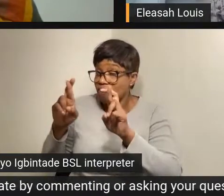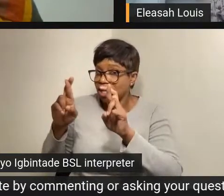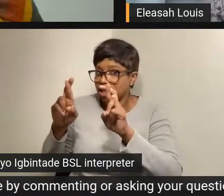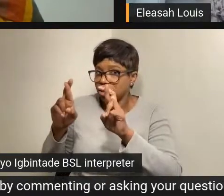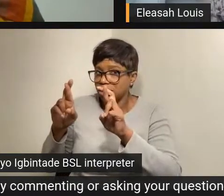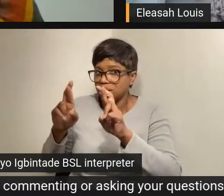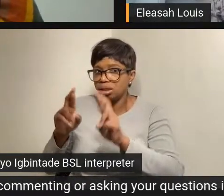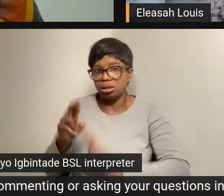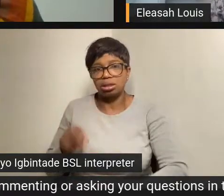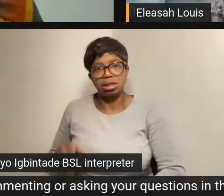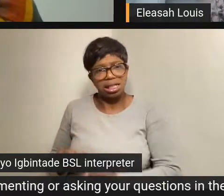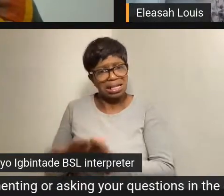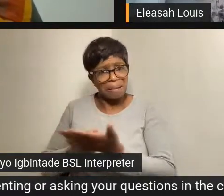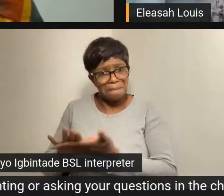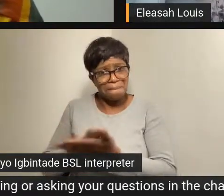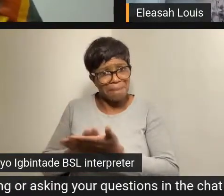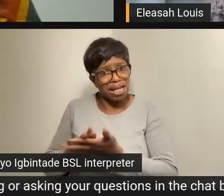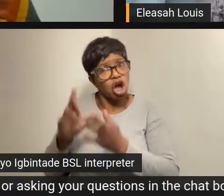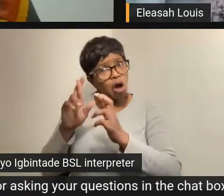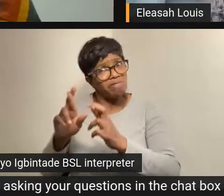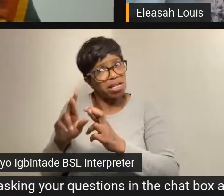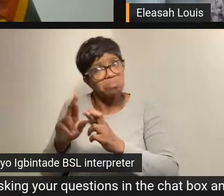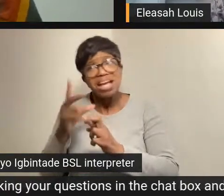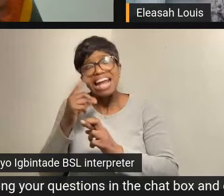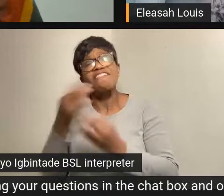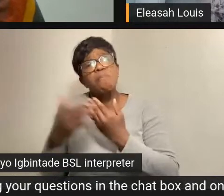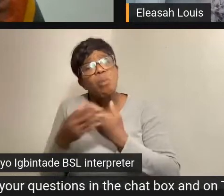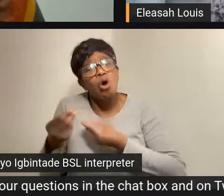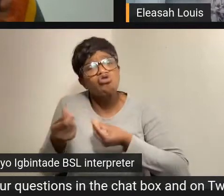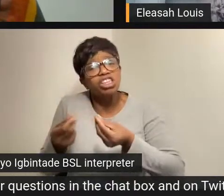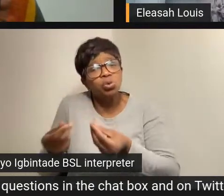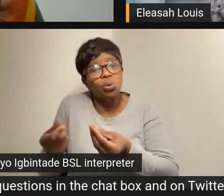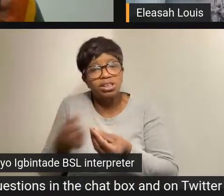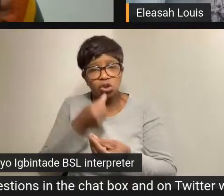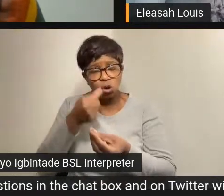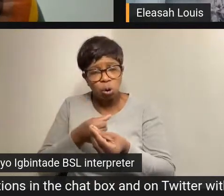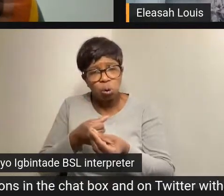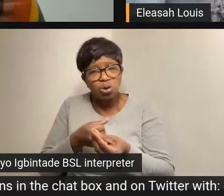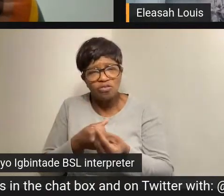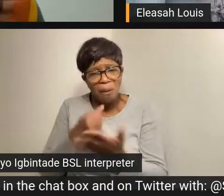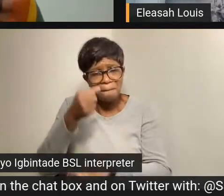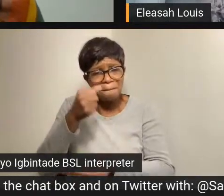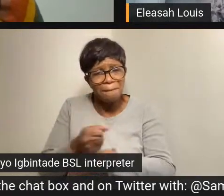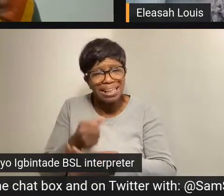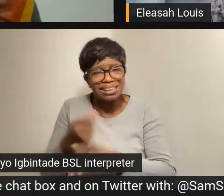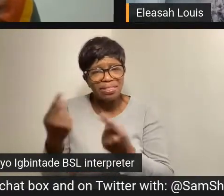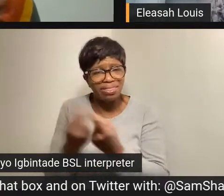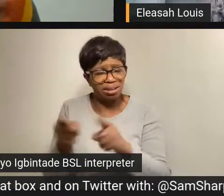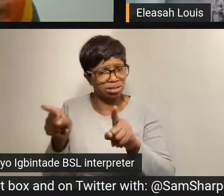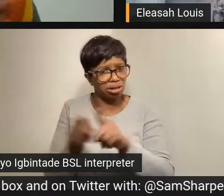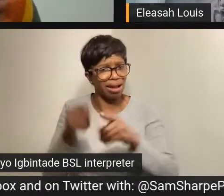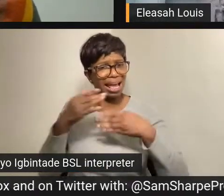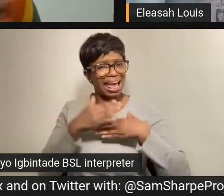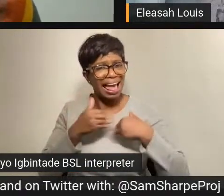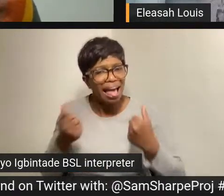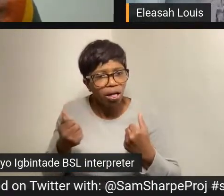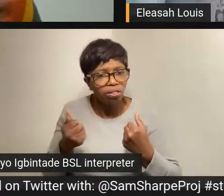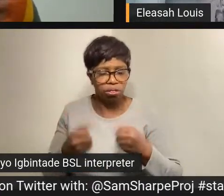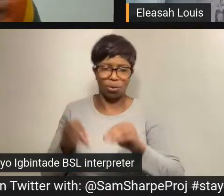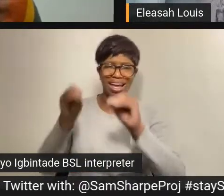be able to have more resources to use on basic things like health services, education,